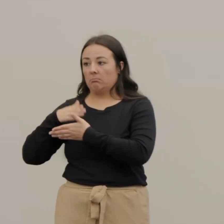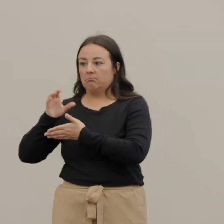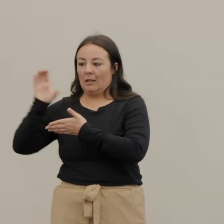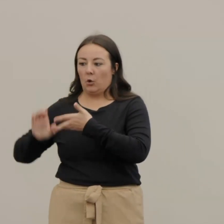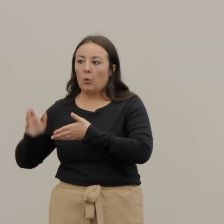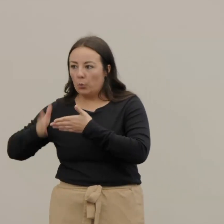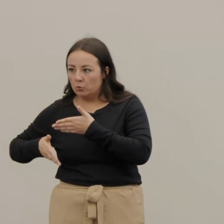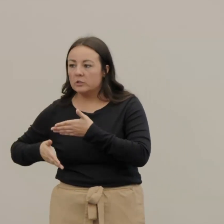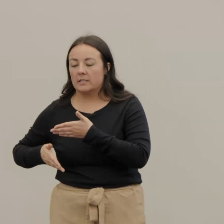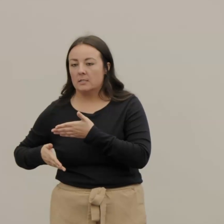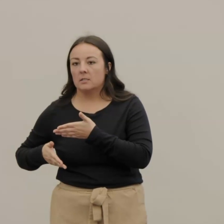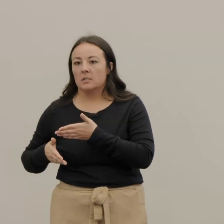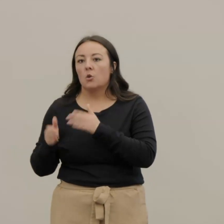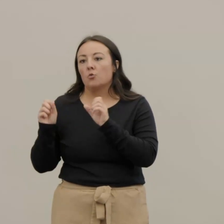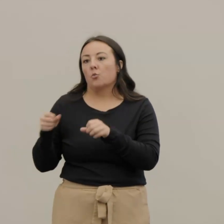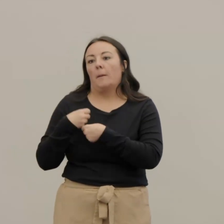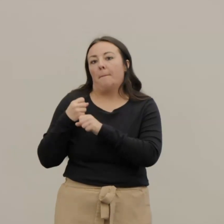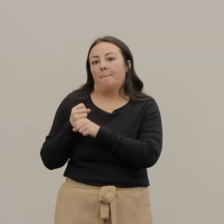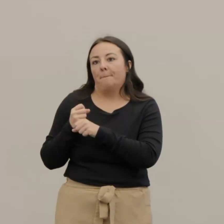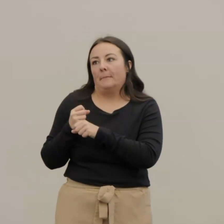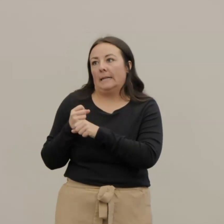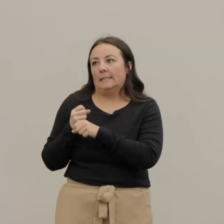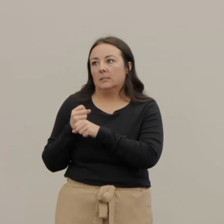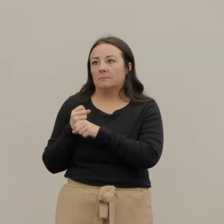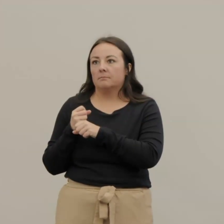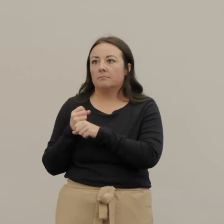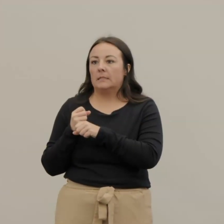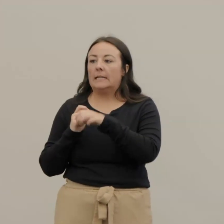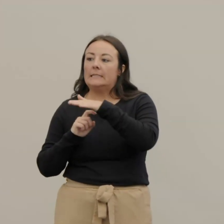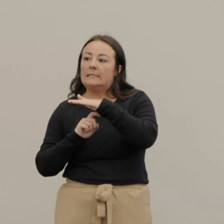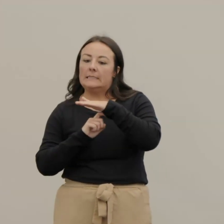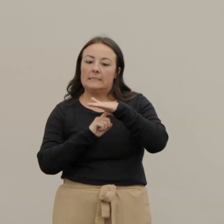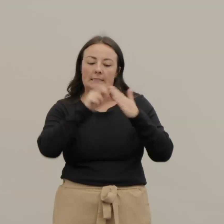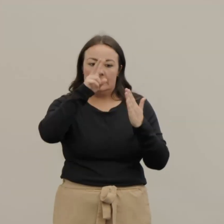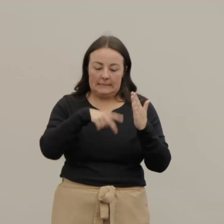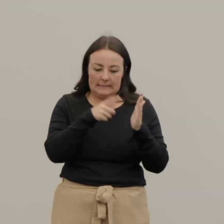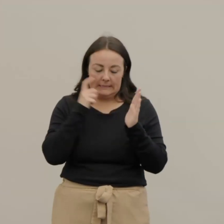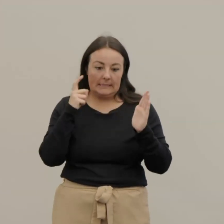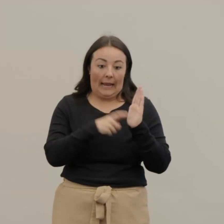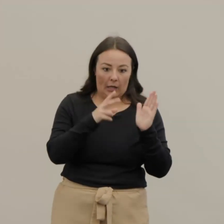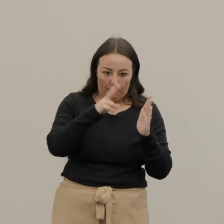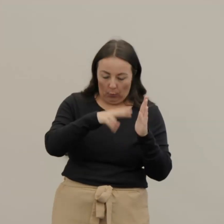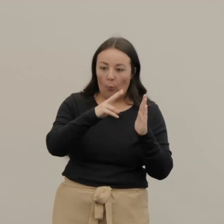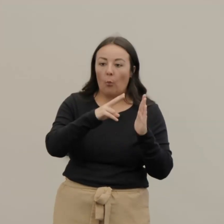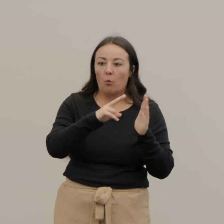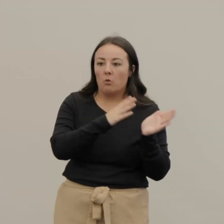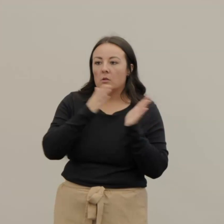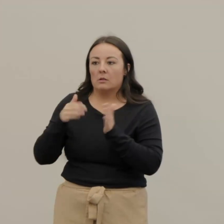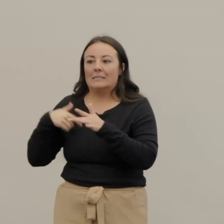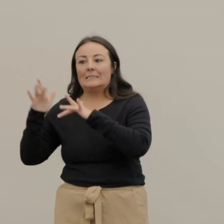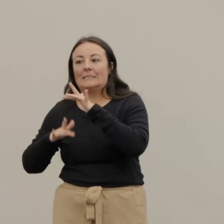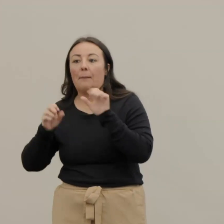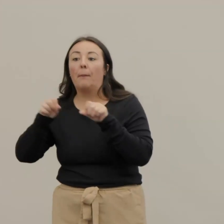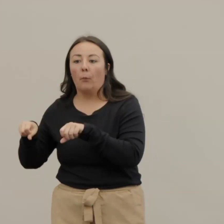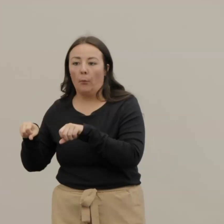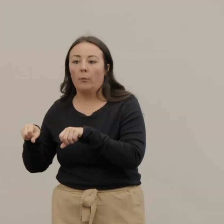is make them scannable, skippable, so that I can have an easier choice